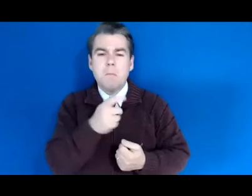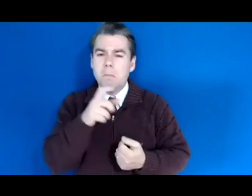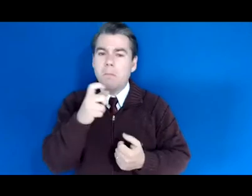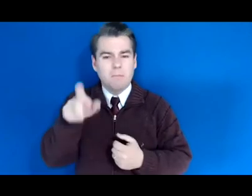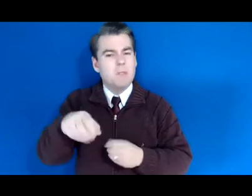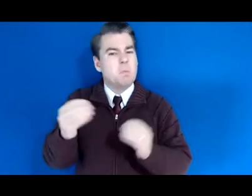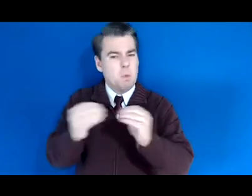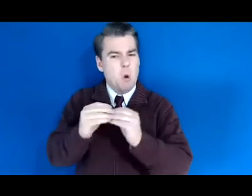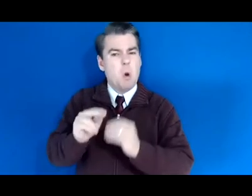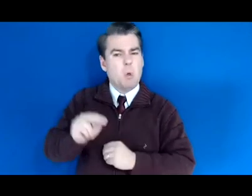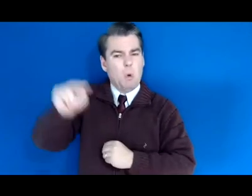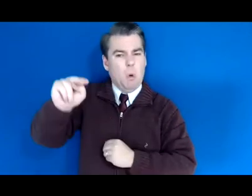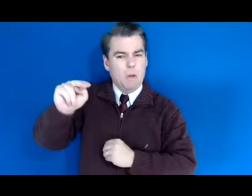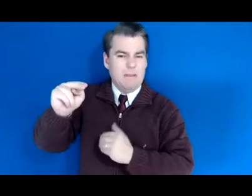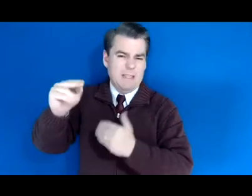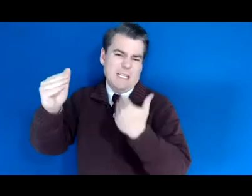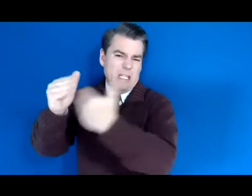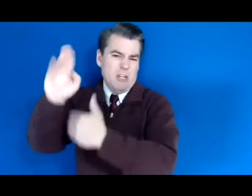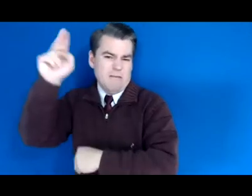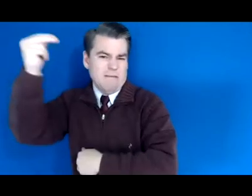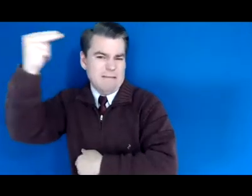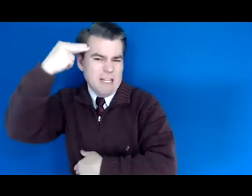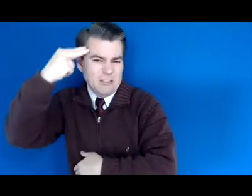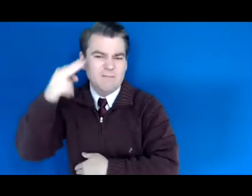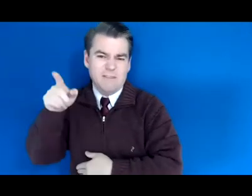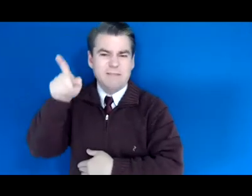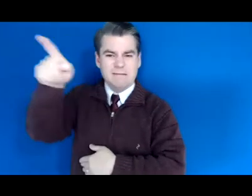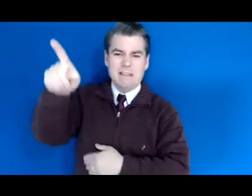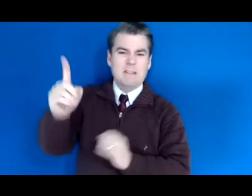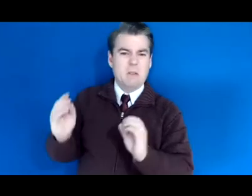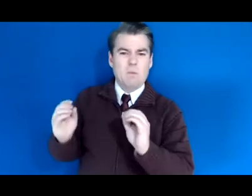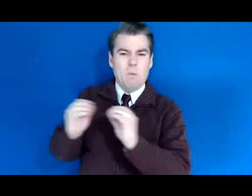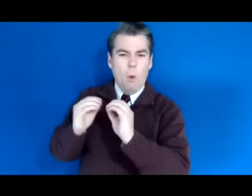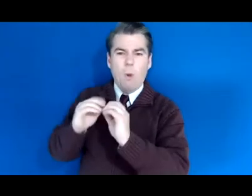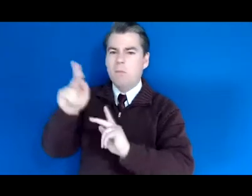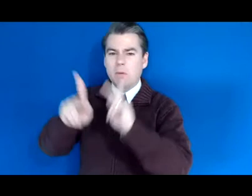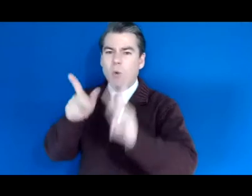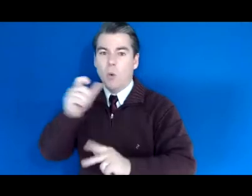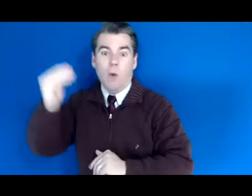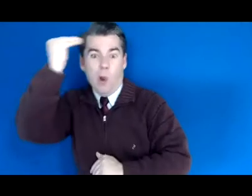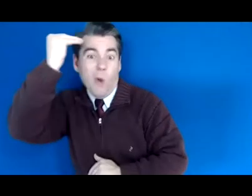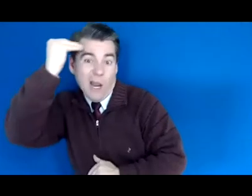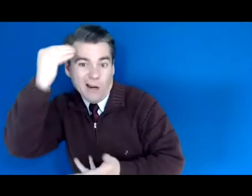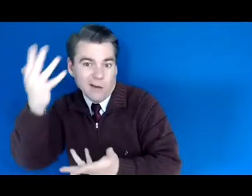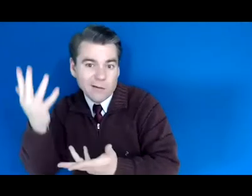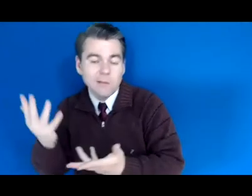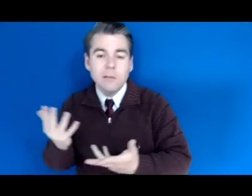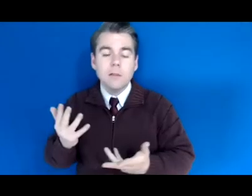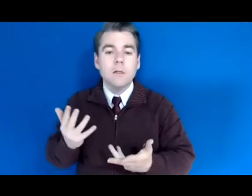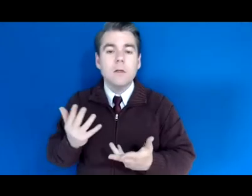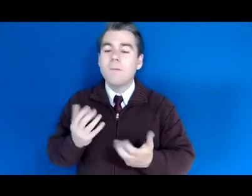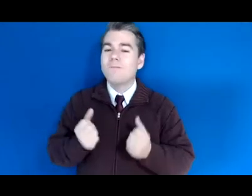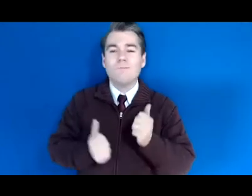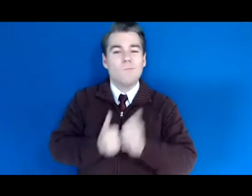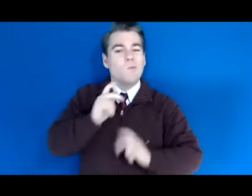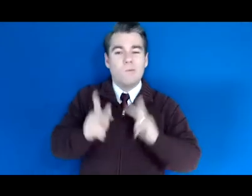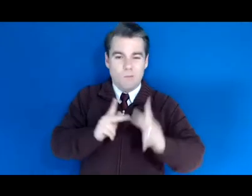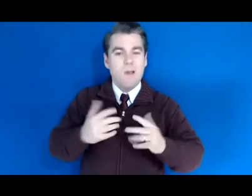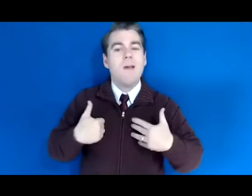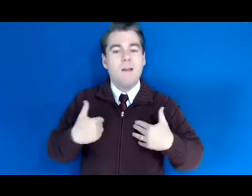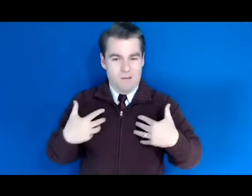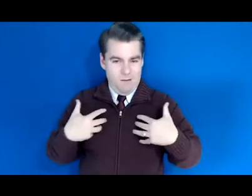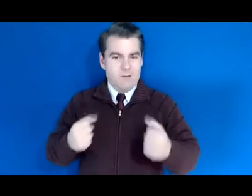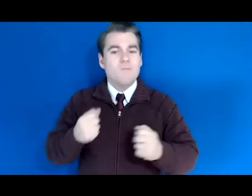closer to Nashville, which has more aware people in it. Most people have health issues,